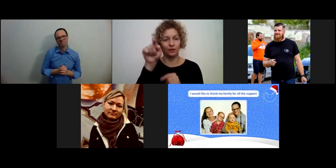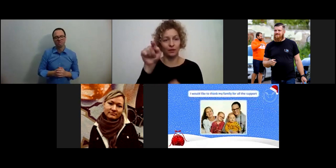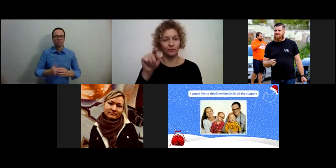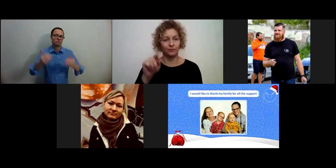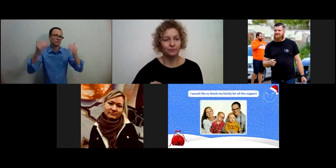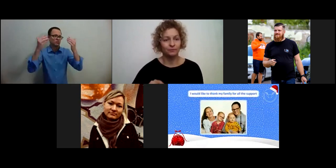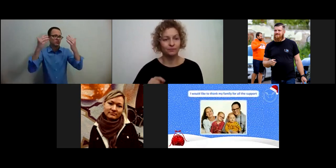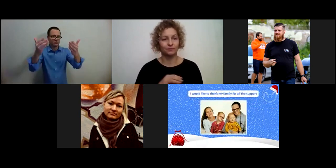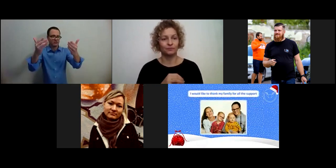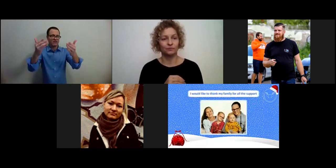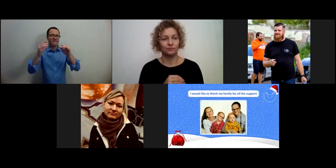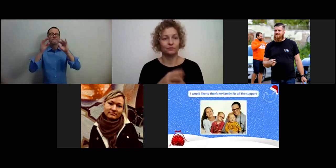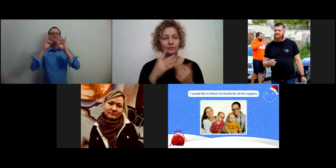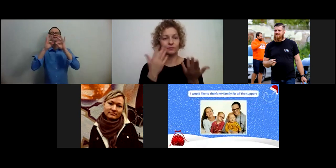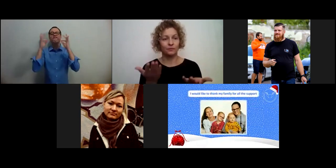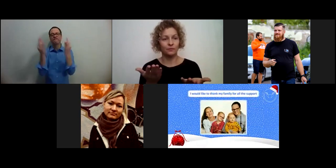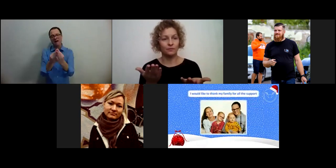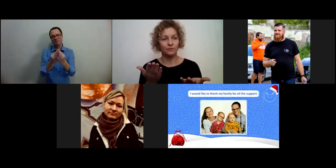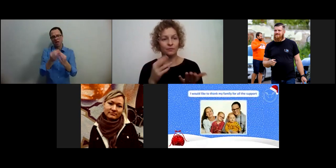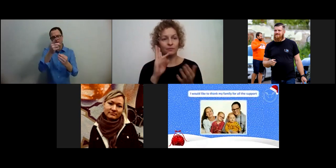I want to thank you.